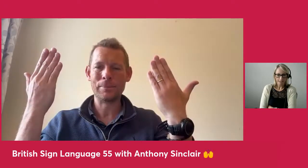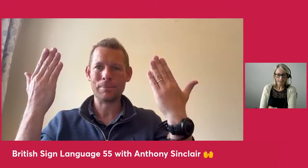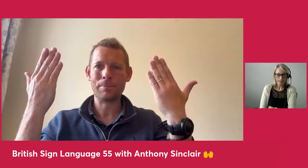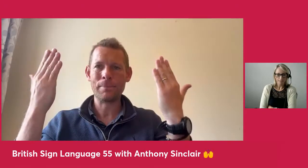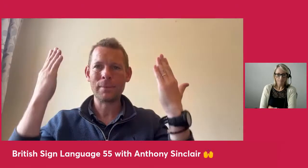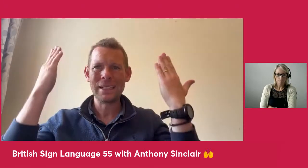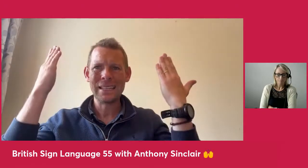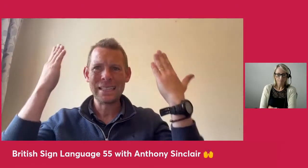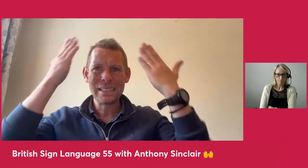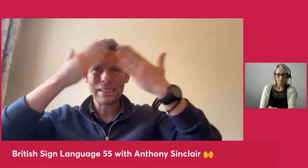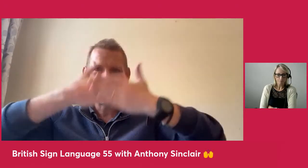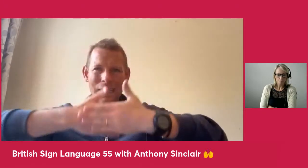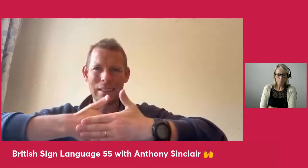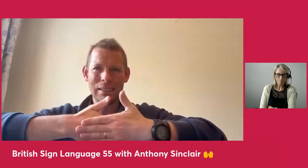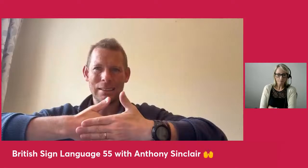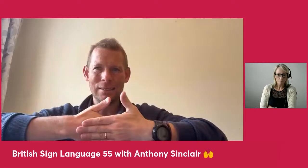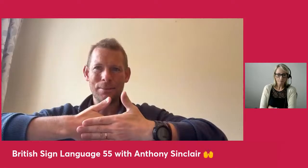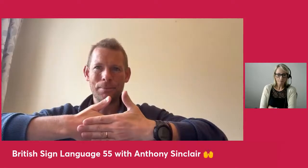day,